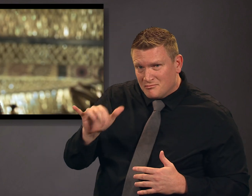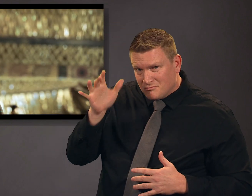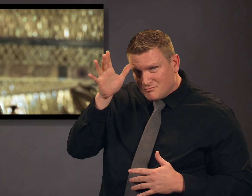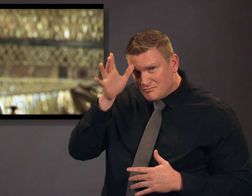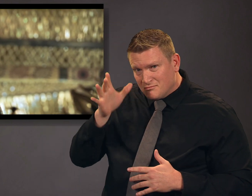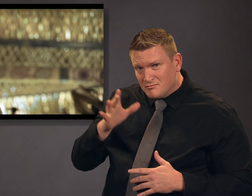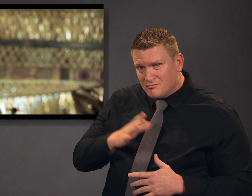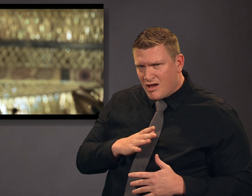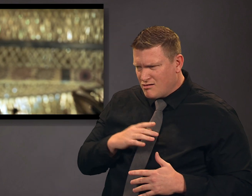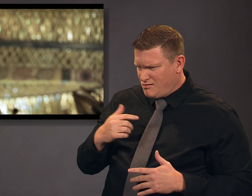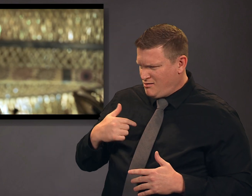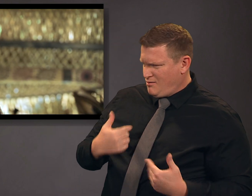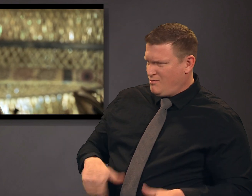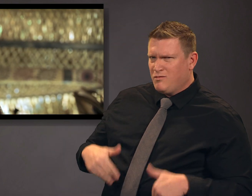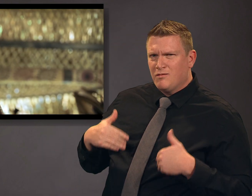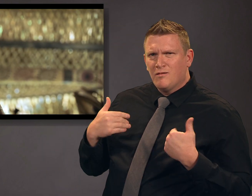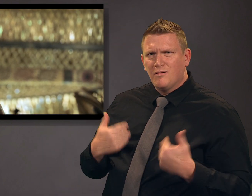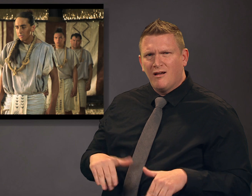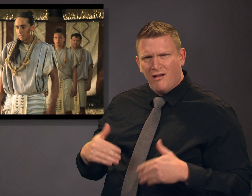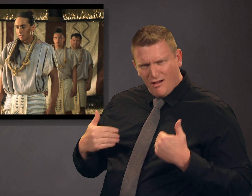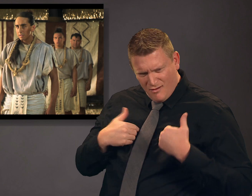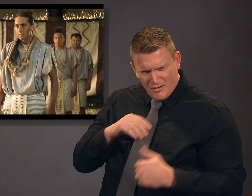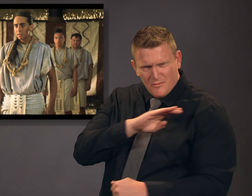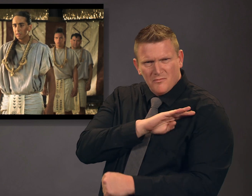Where is this man that has such great power?